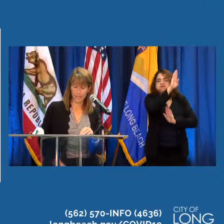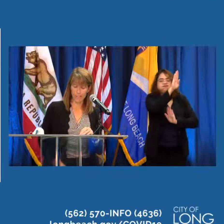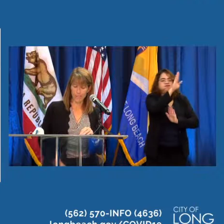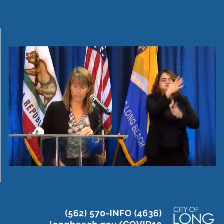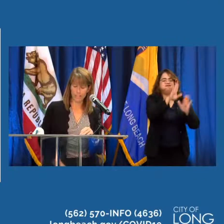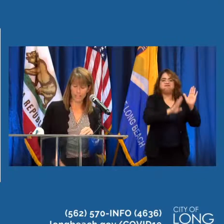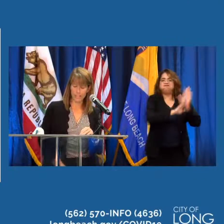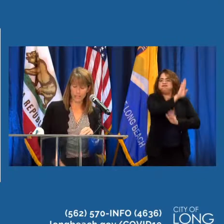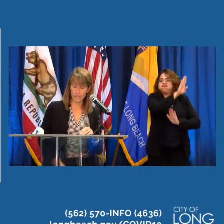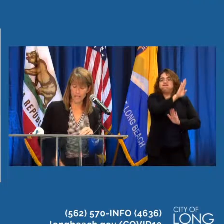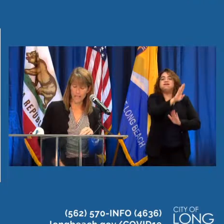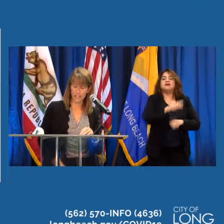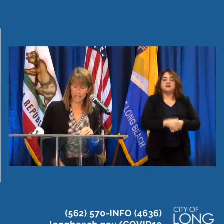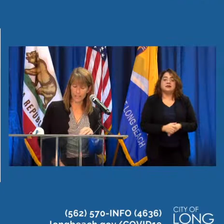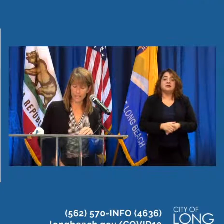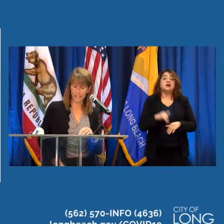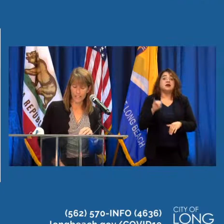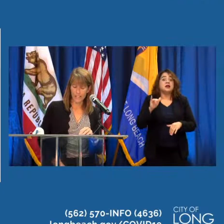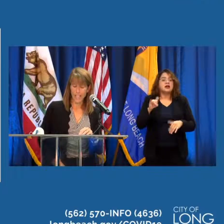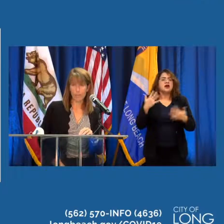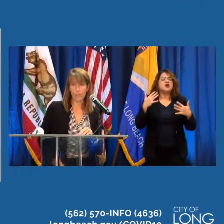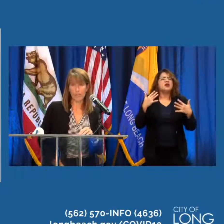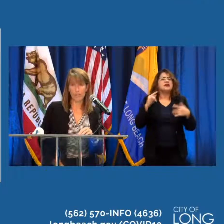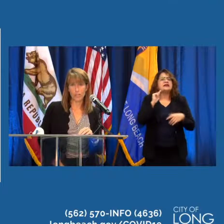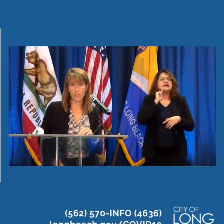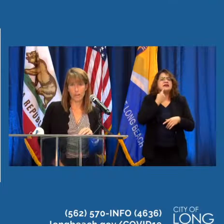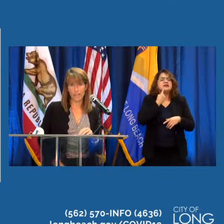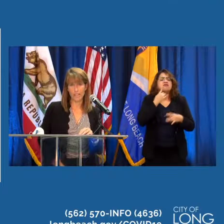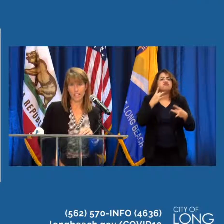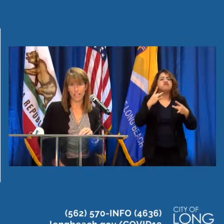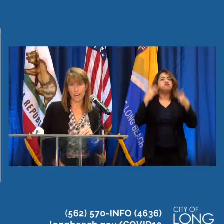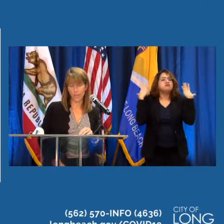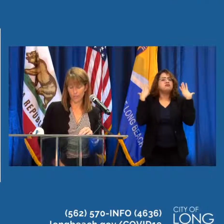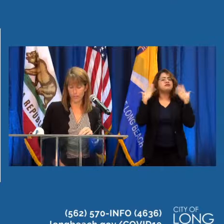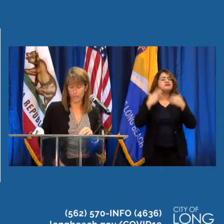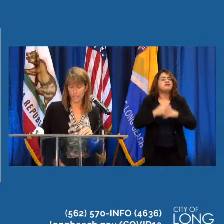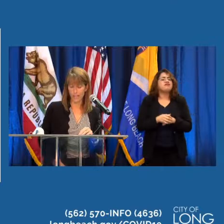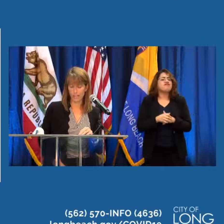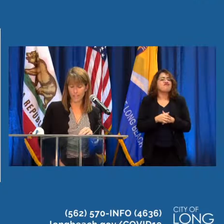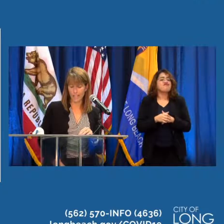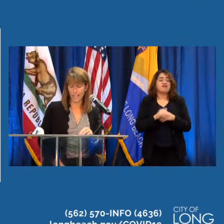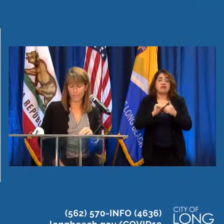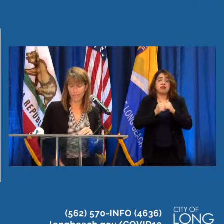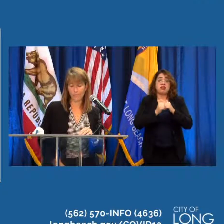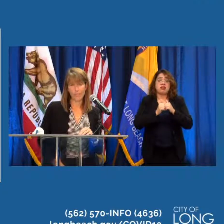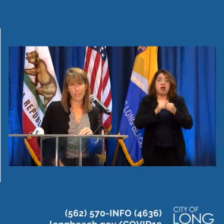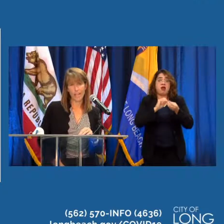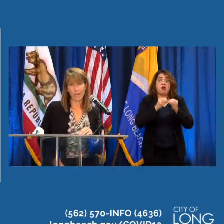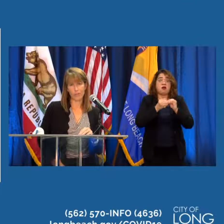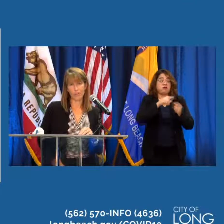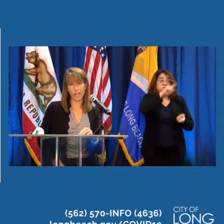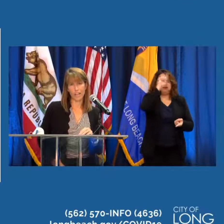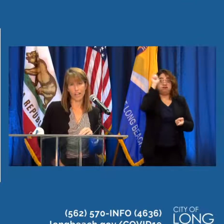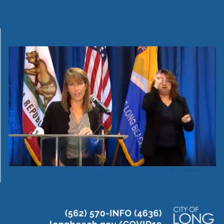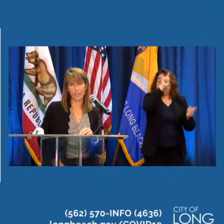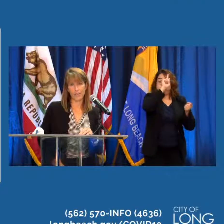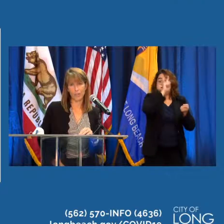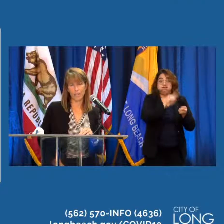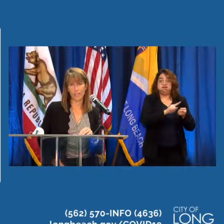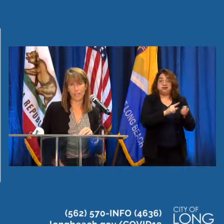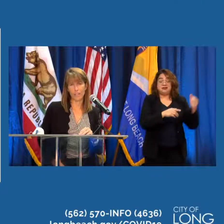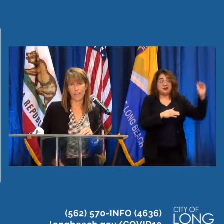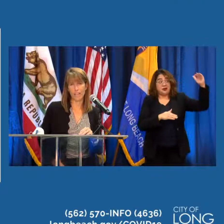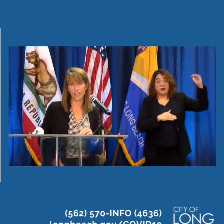that we're experiencing this dramatic increase, and we really do need to pay attention to how we slow down our